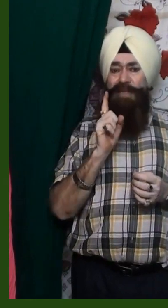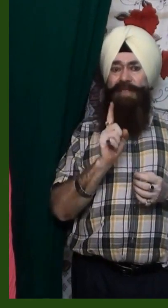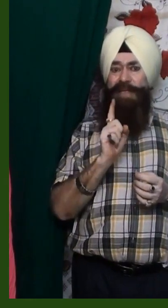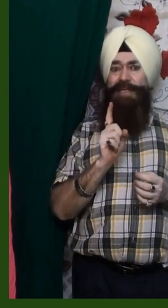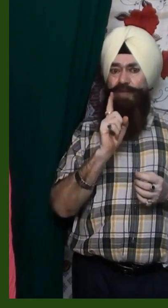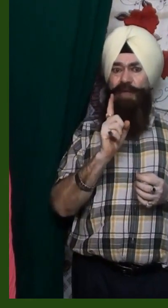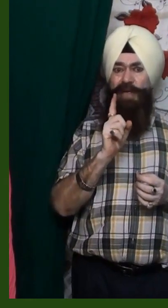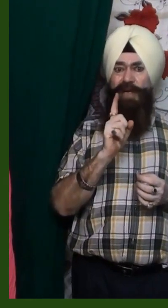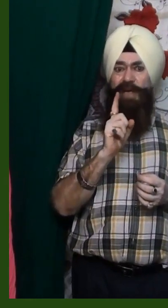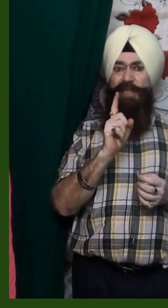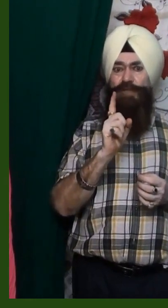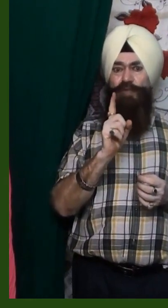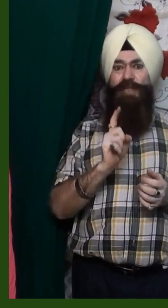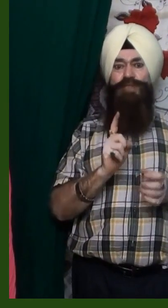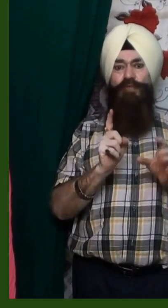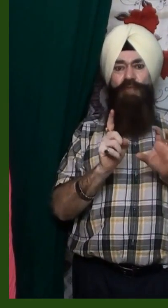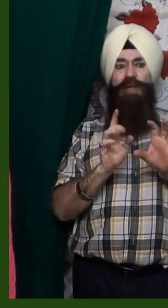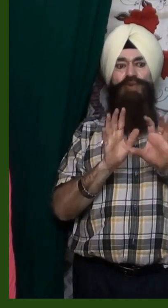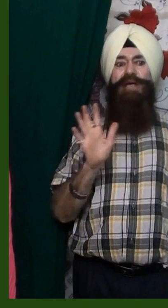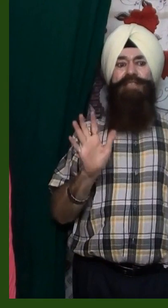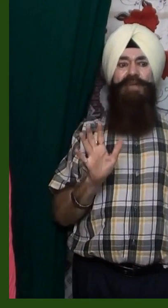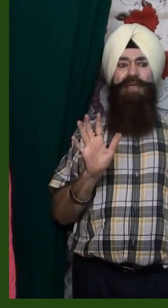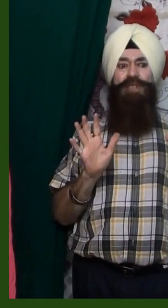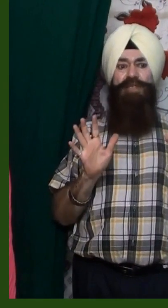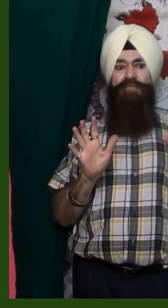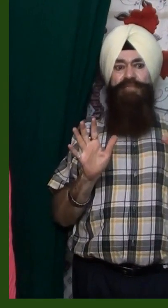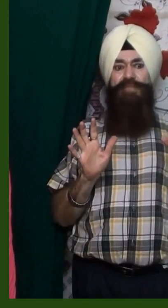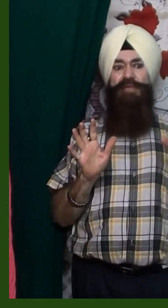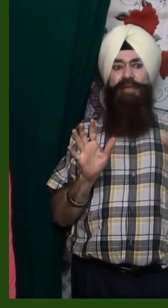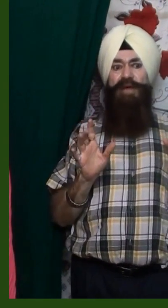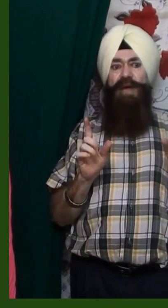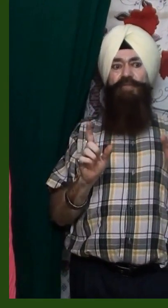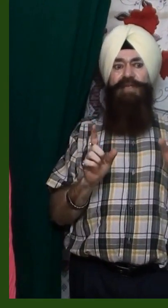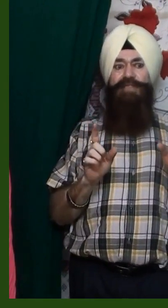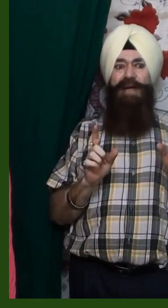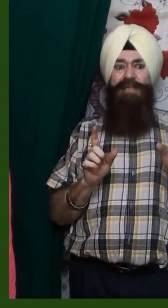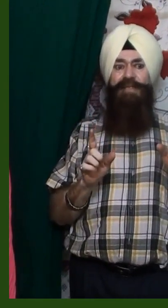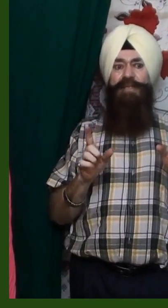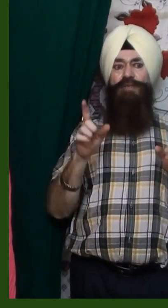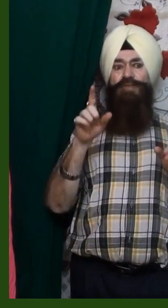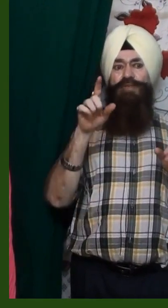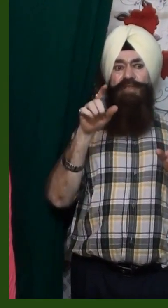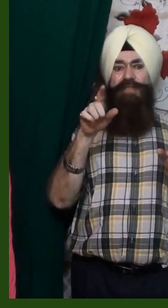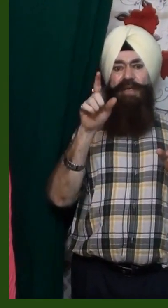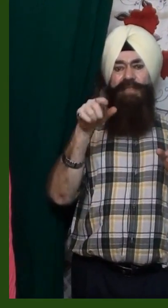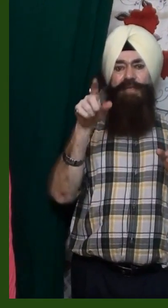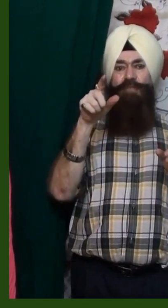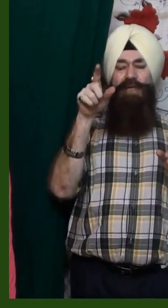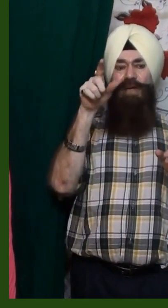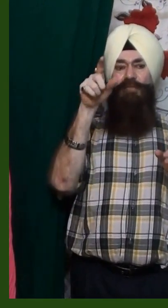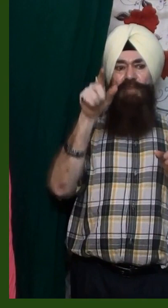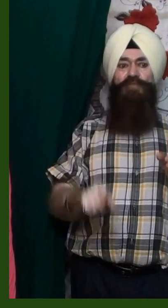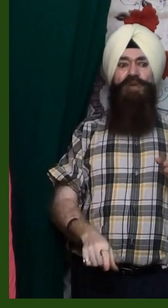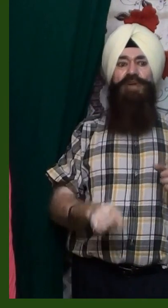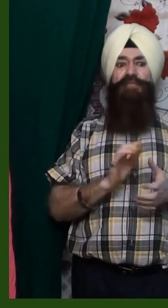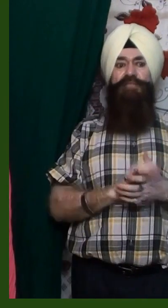But even then, you can, there are two ways to feel no acceleration. And one is that to